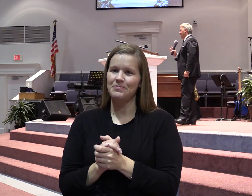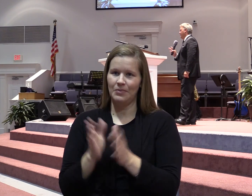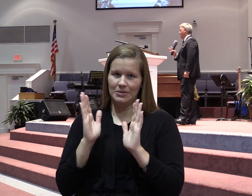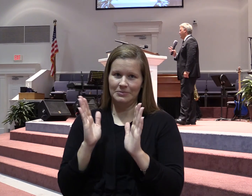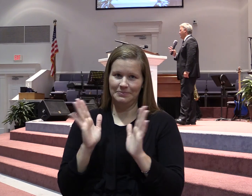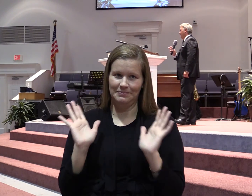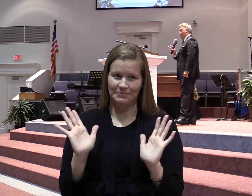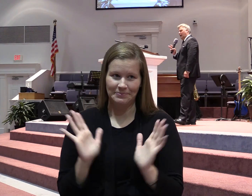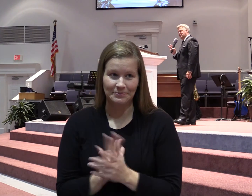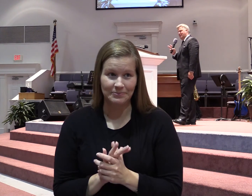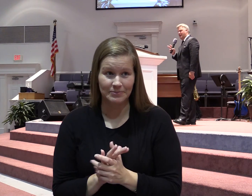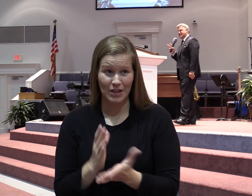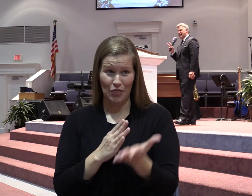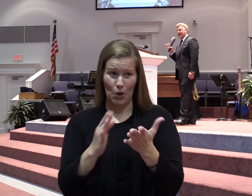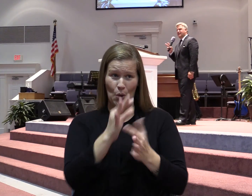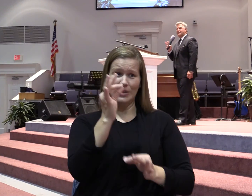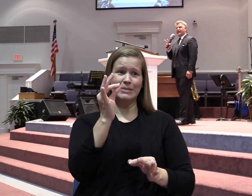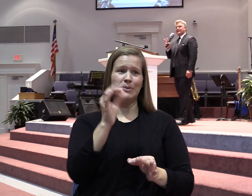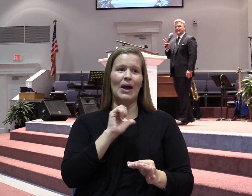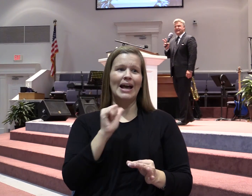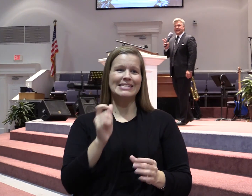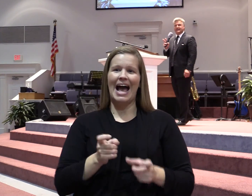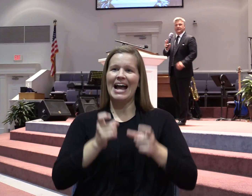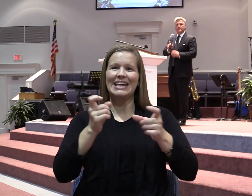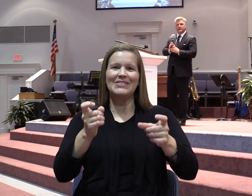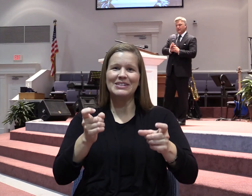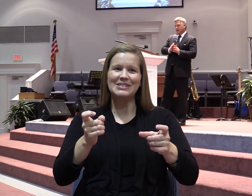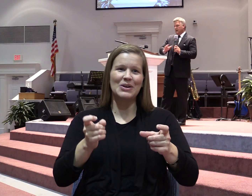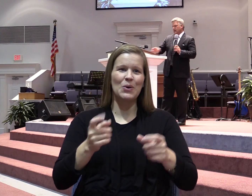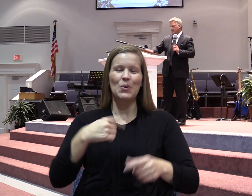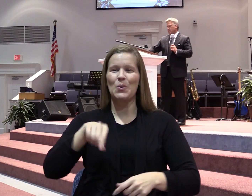Clearly, the Holy Spirit is not given to make us mystics.